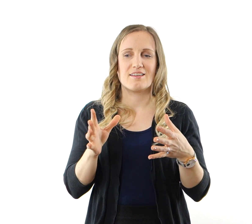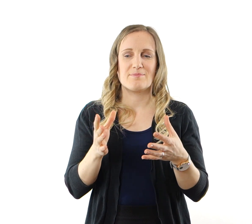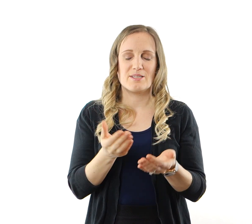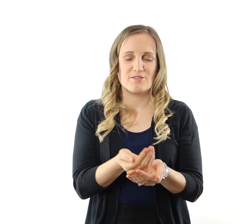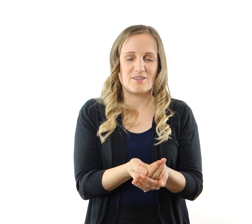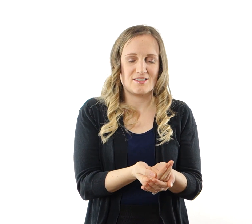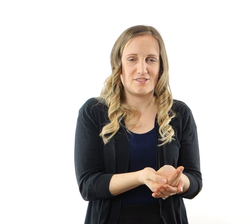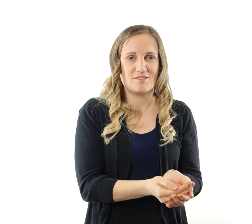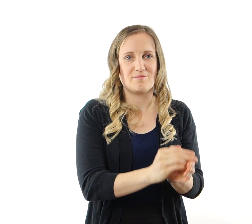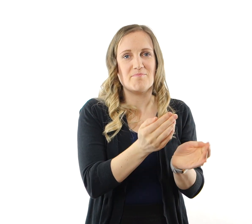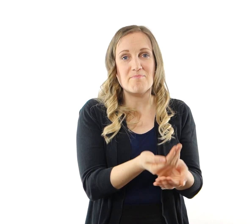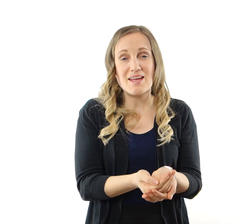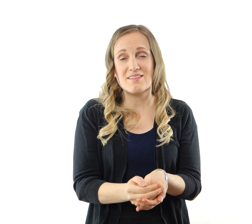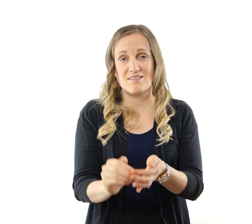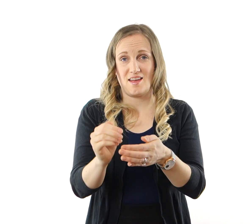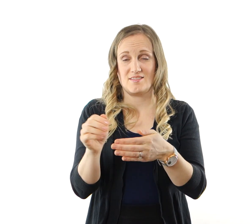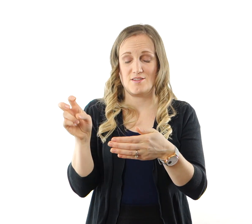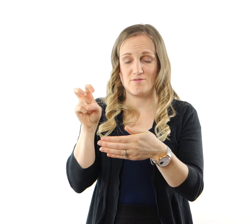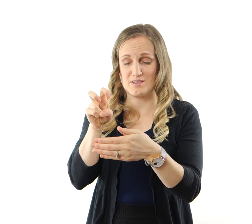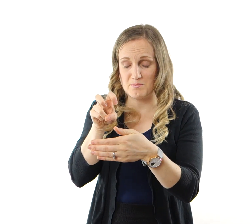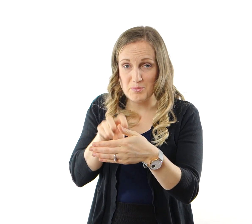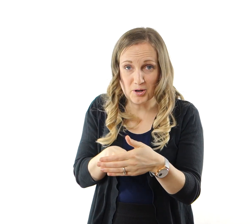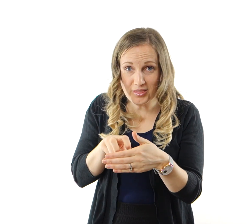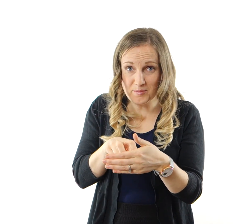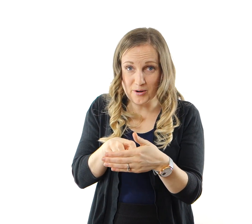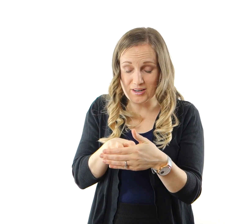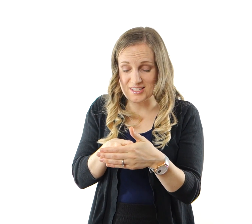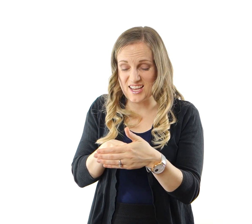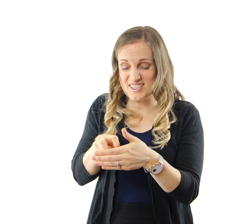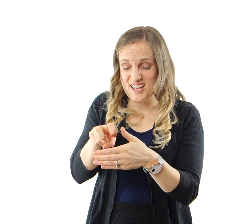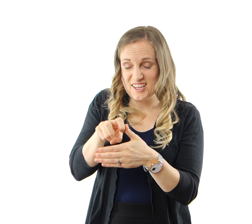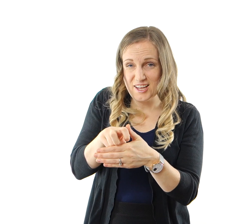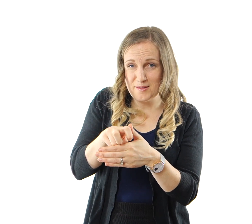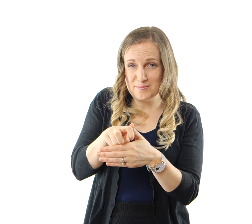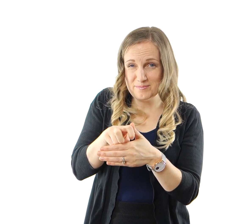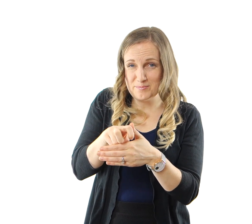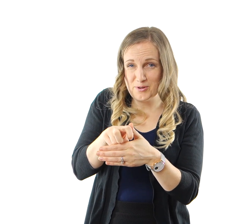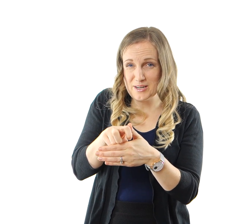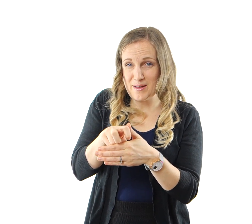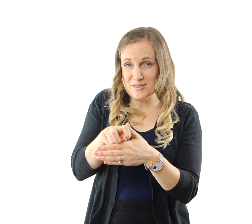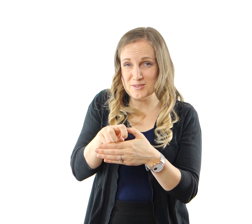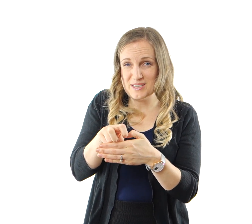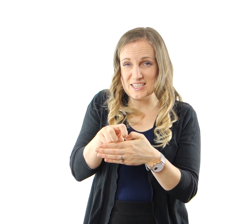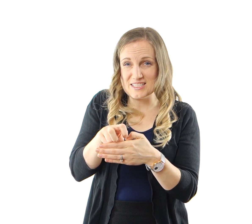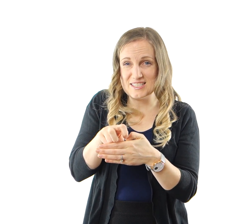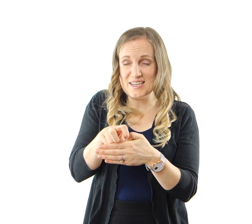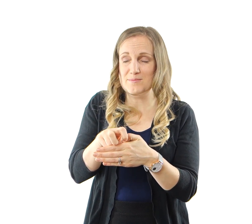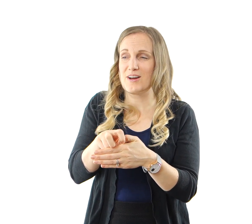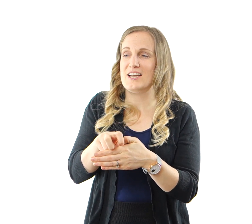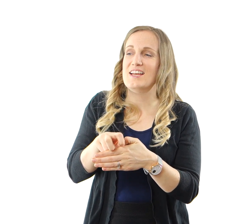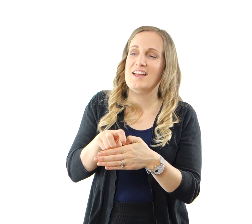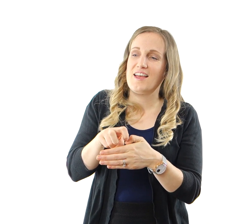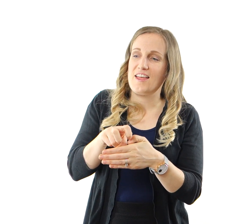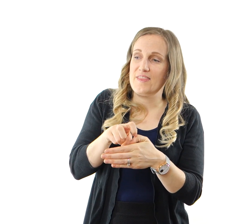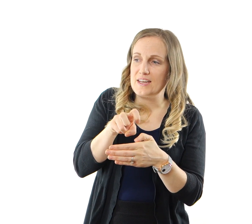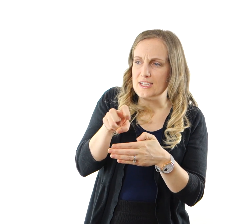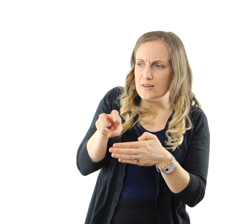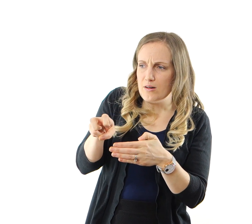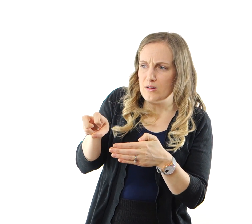But you get to make the nest and you get to put the bird in the nest. Come, bring him out so we can see him, right? And then he goes